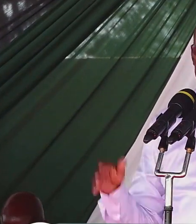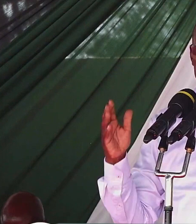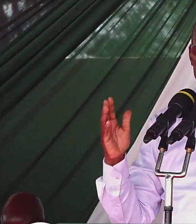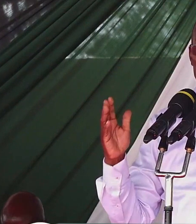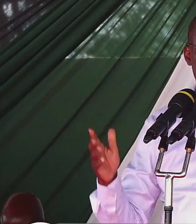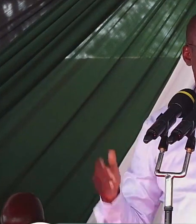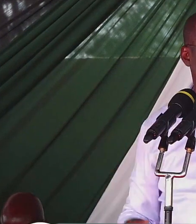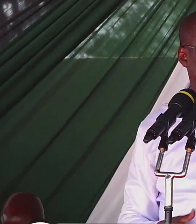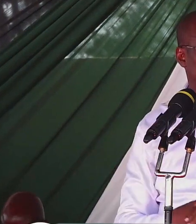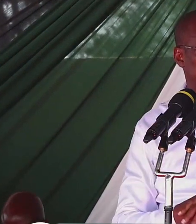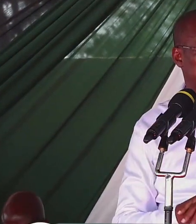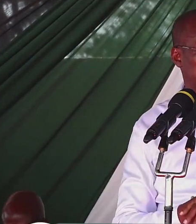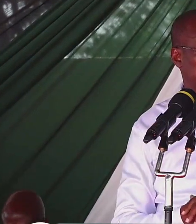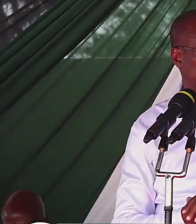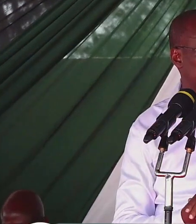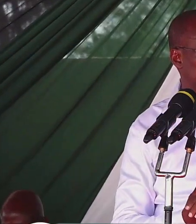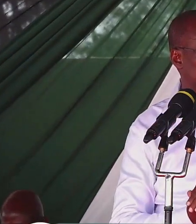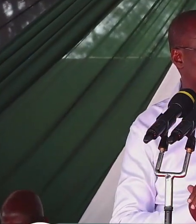pass our